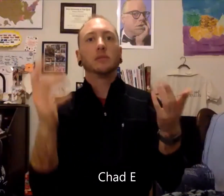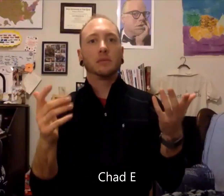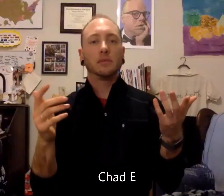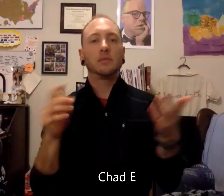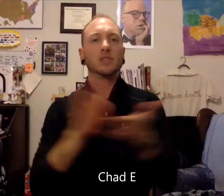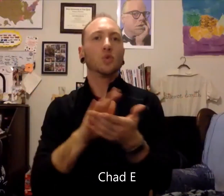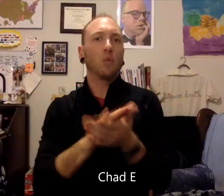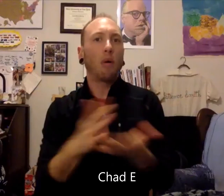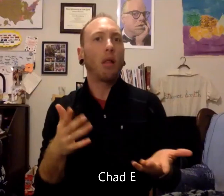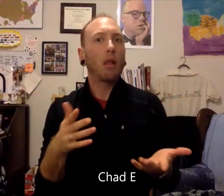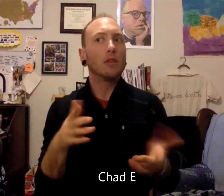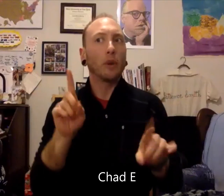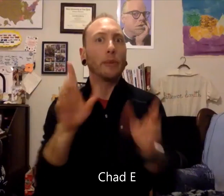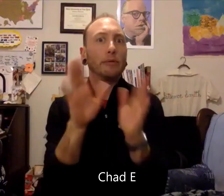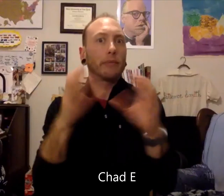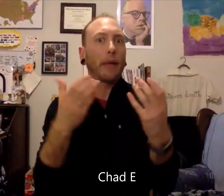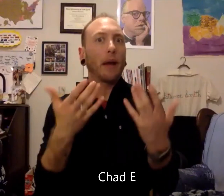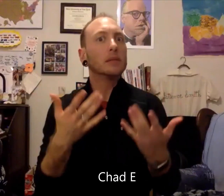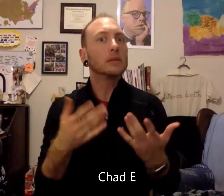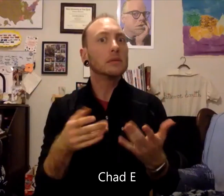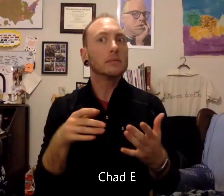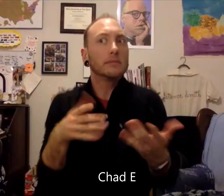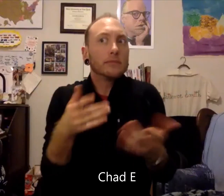in his classes where he should have been, and